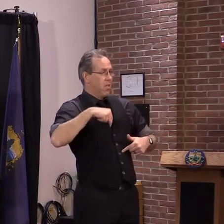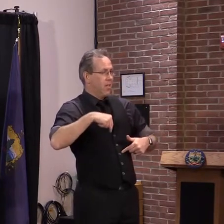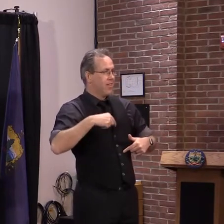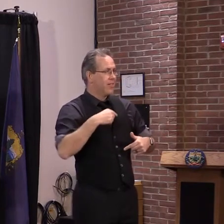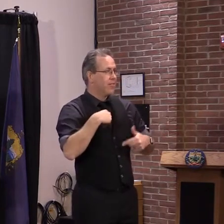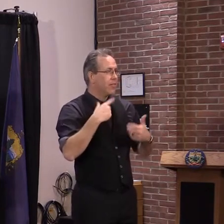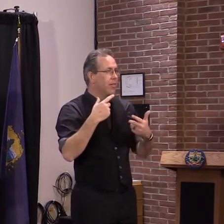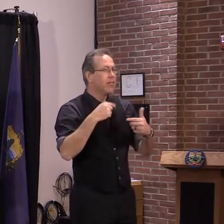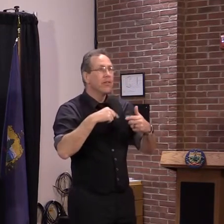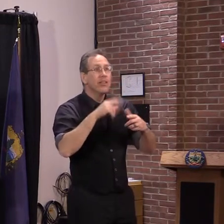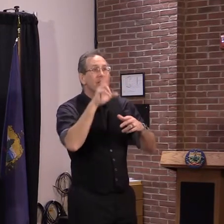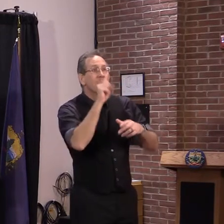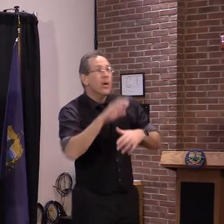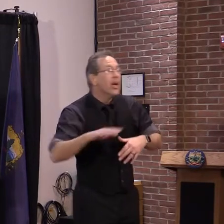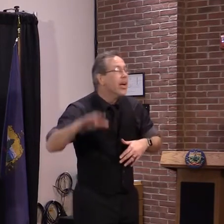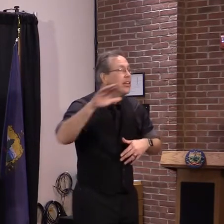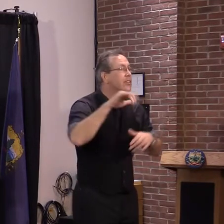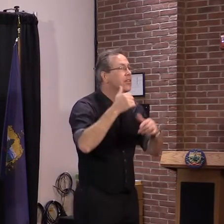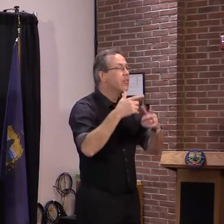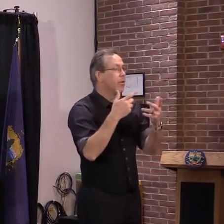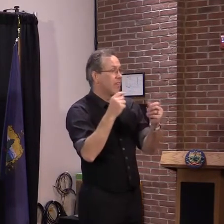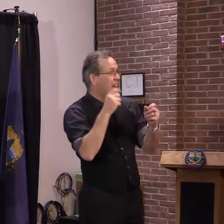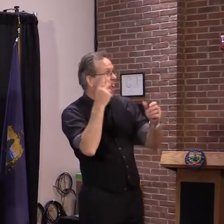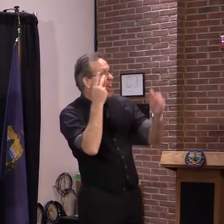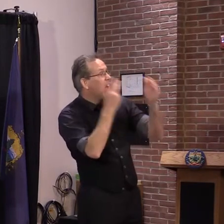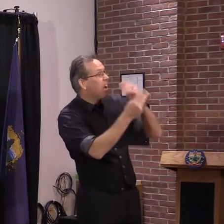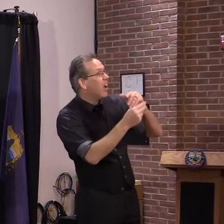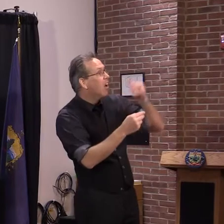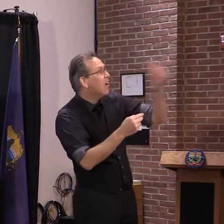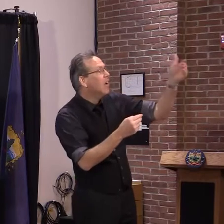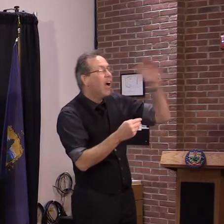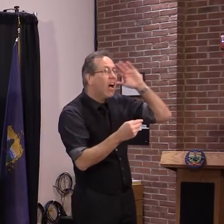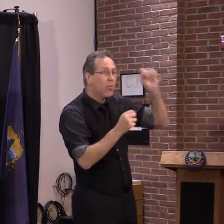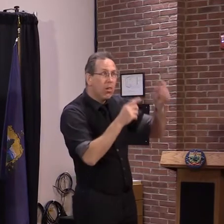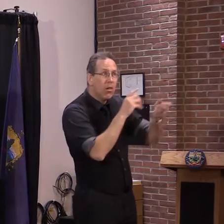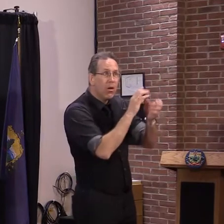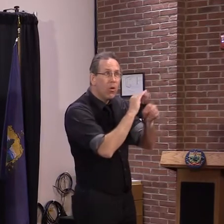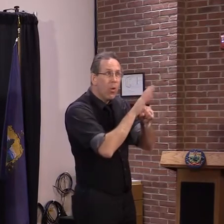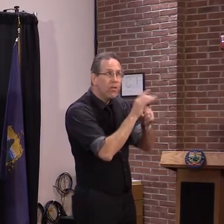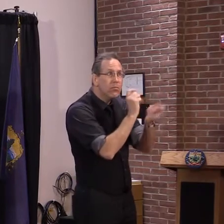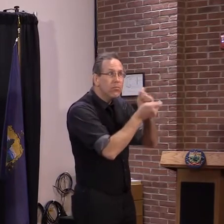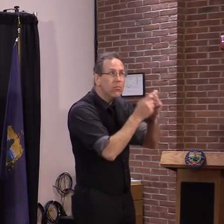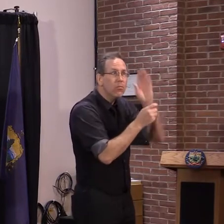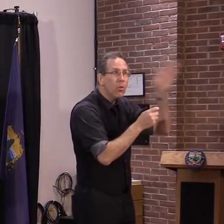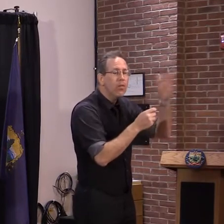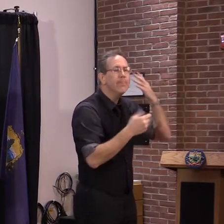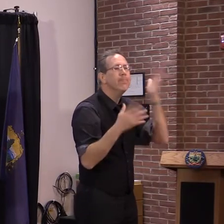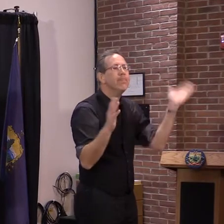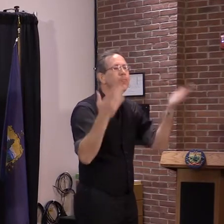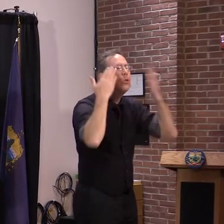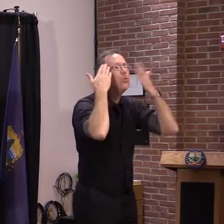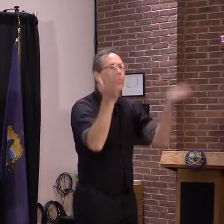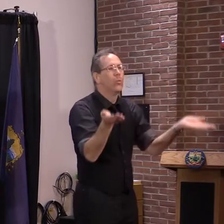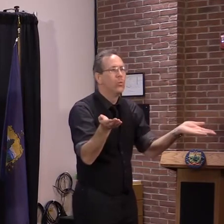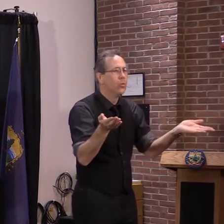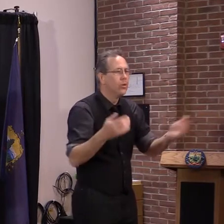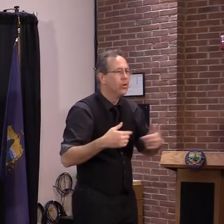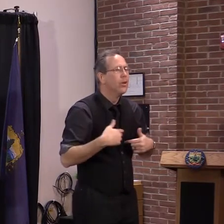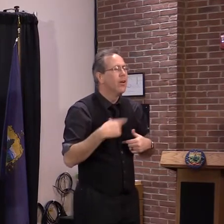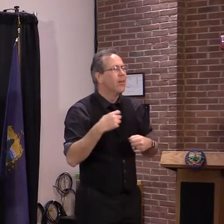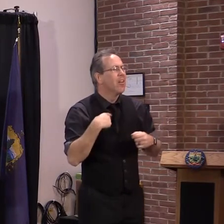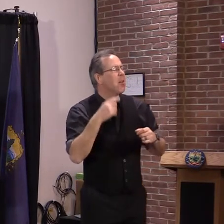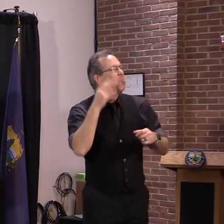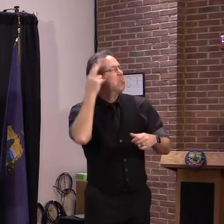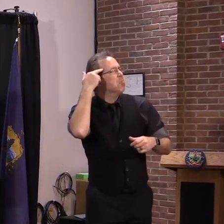world, see another variant on the horizon right now, which is great. But obviously, we all know things can change, and so we have